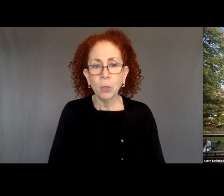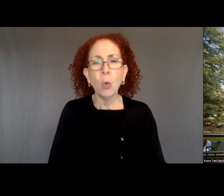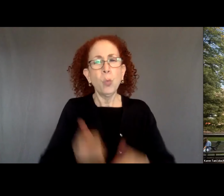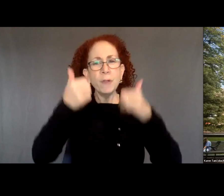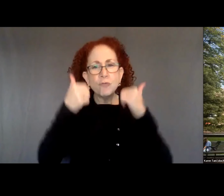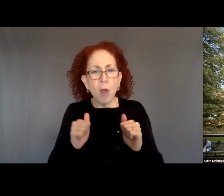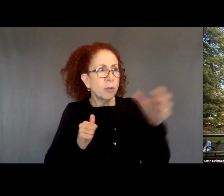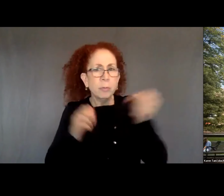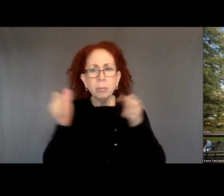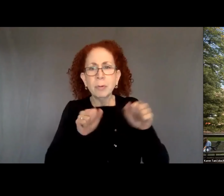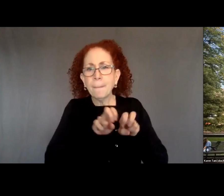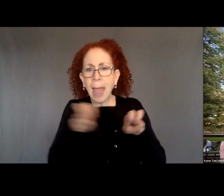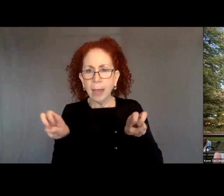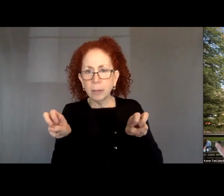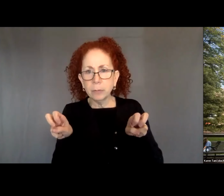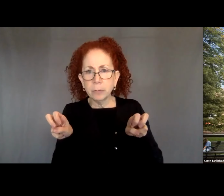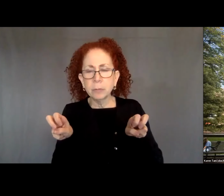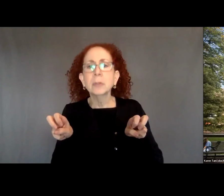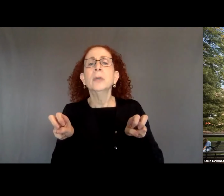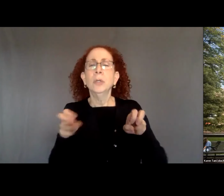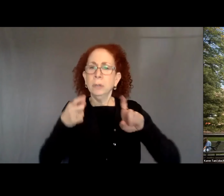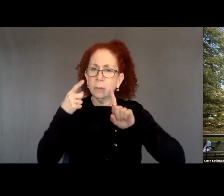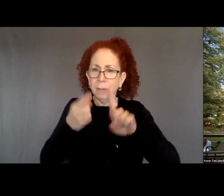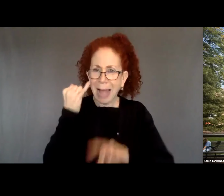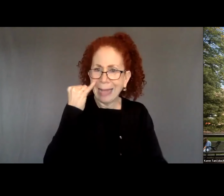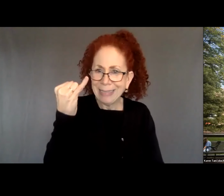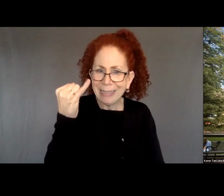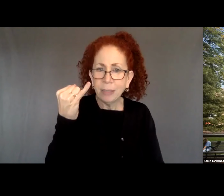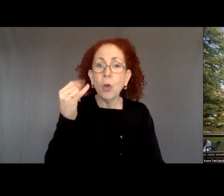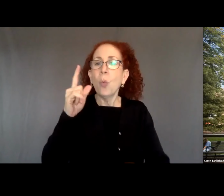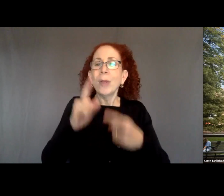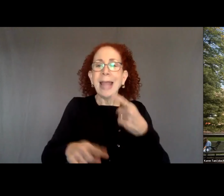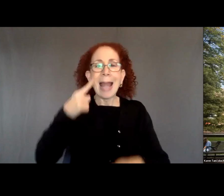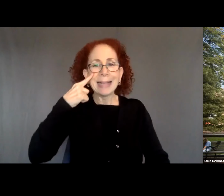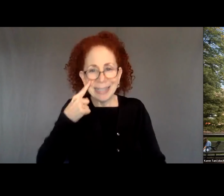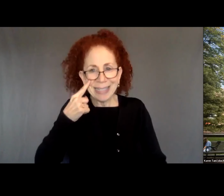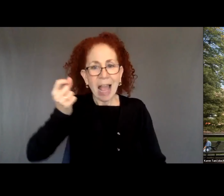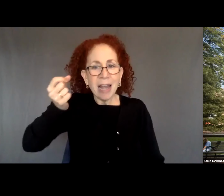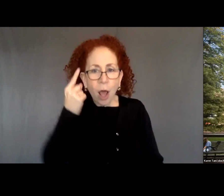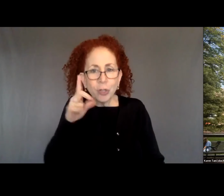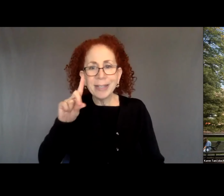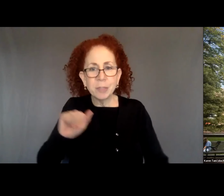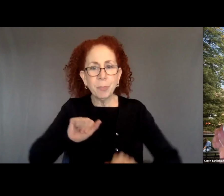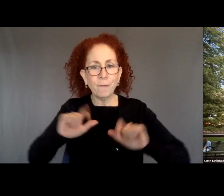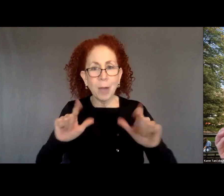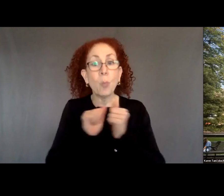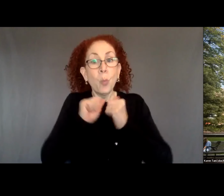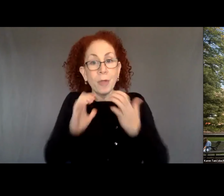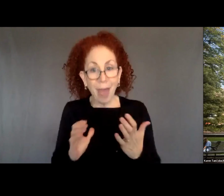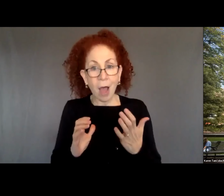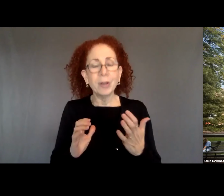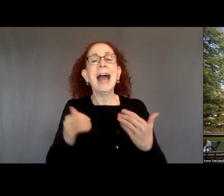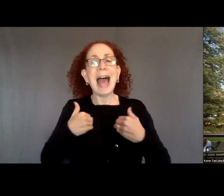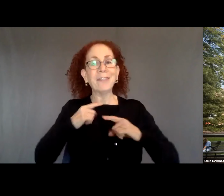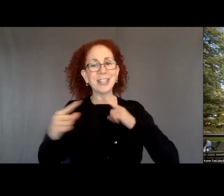panels around the idea that we can't see and understand the disability frame without seeing it from